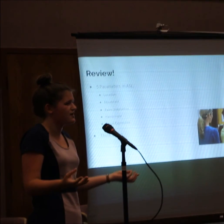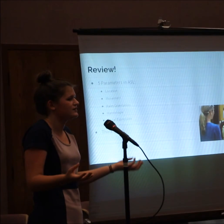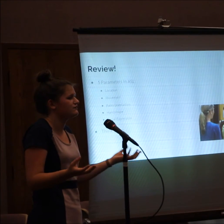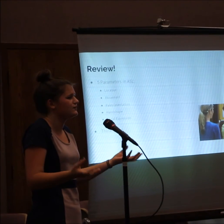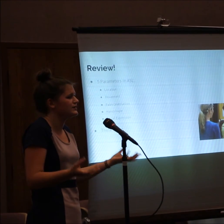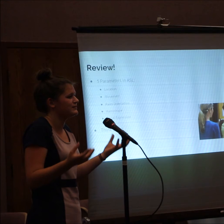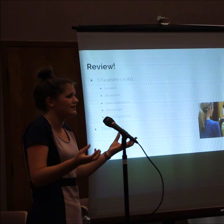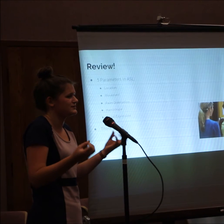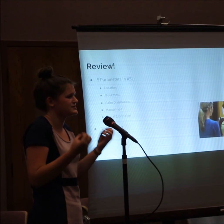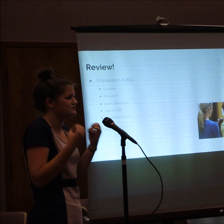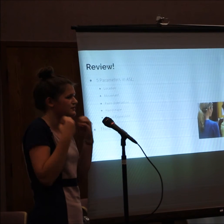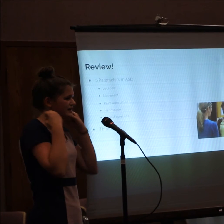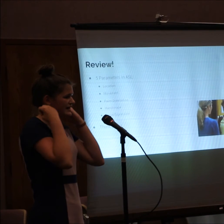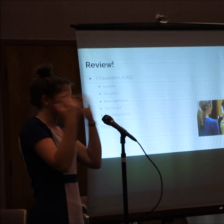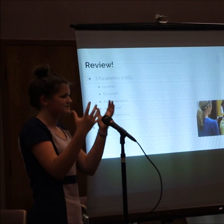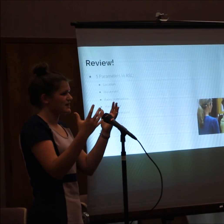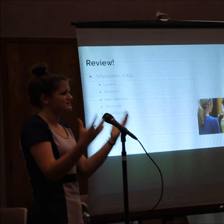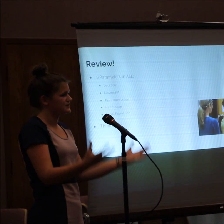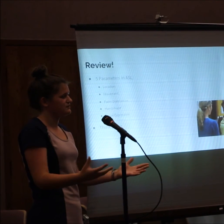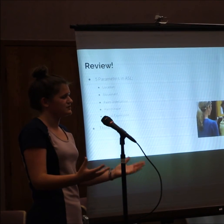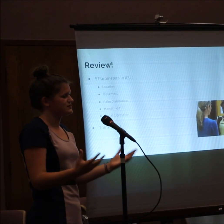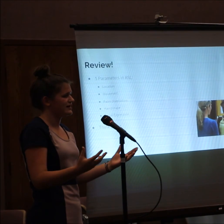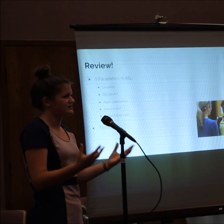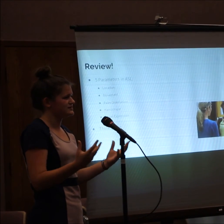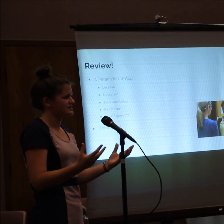not going to fully be able to express what you are trying to